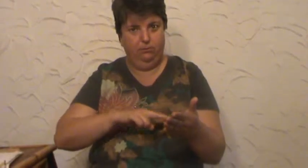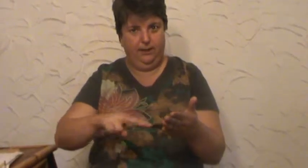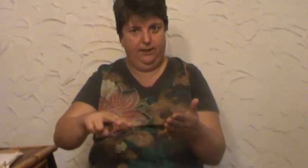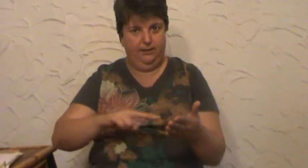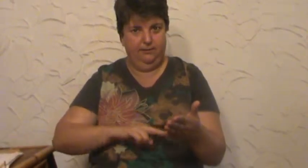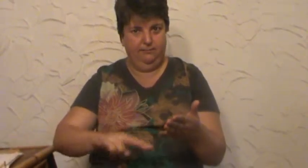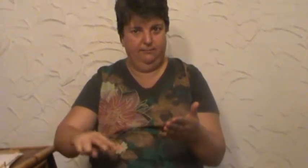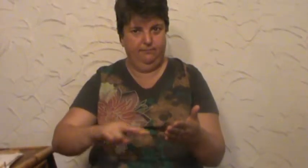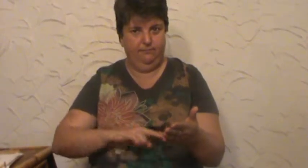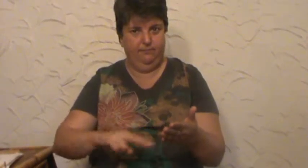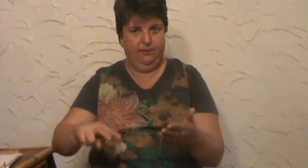read.